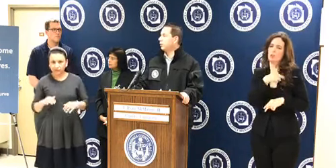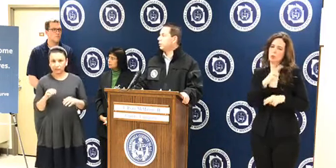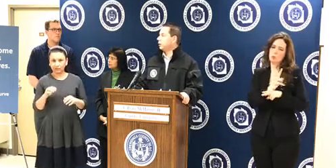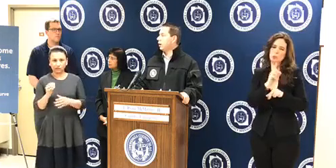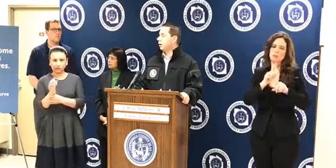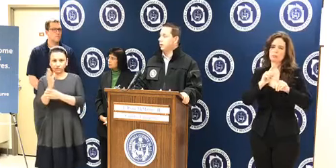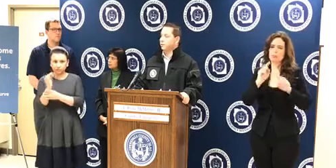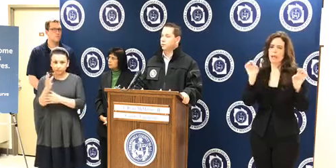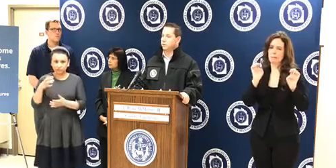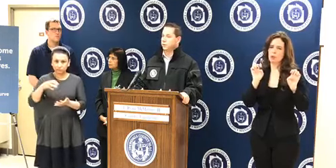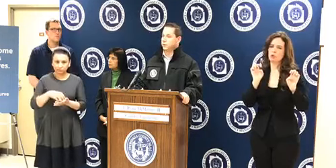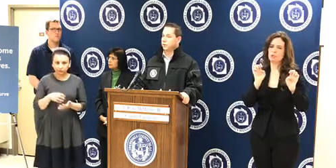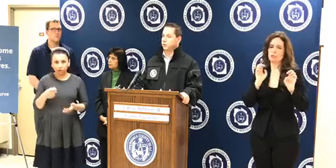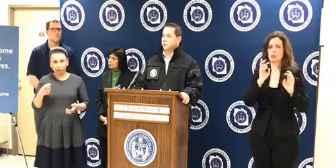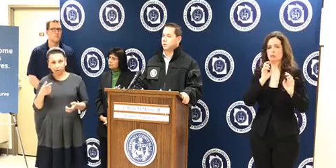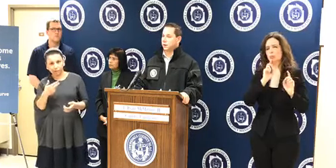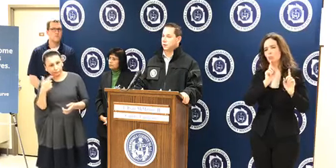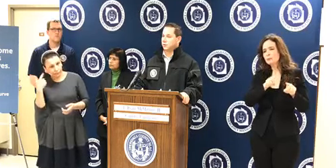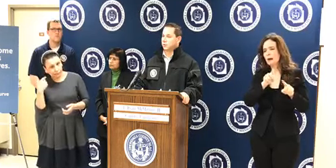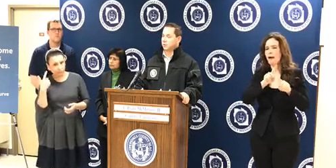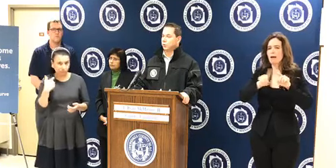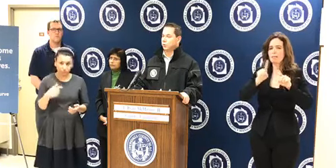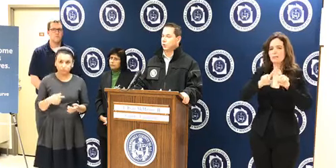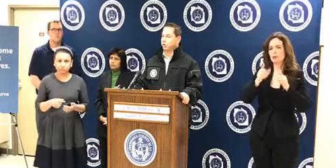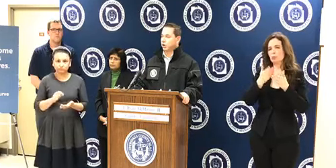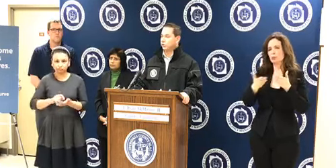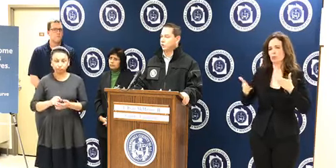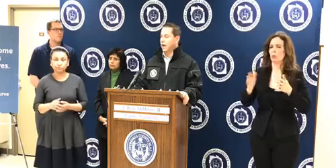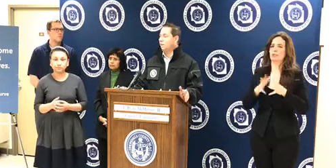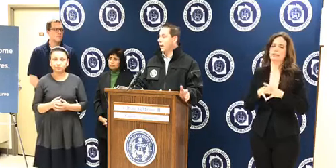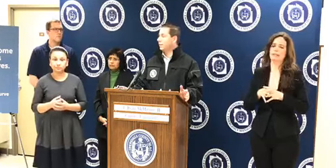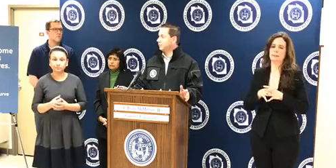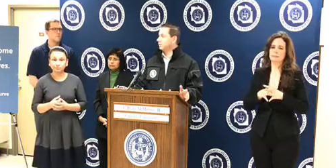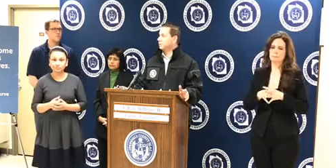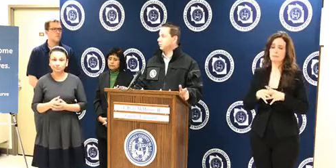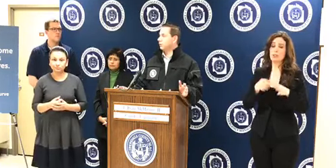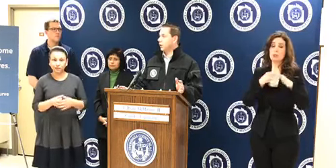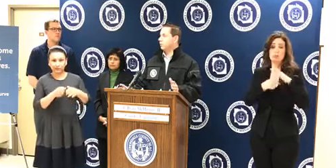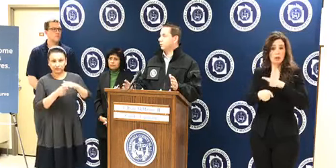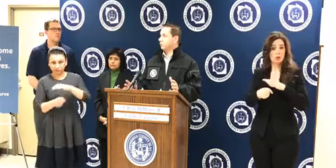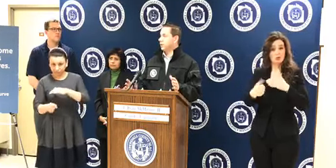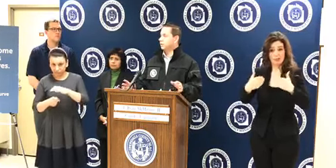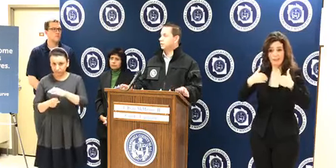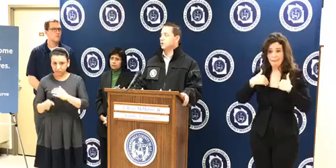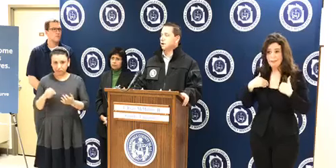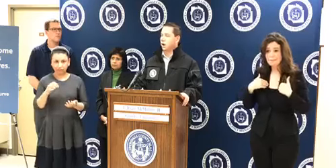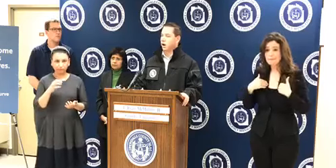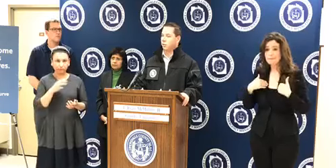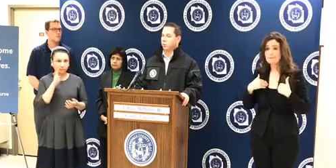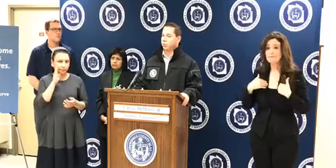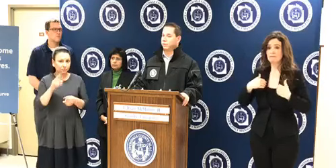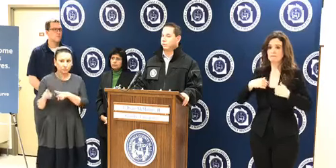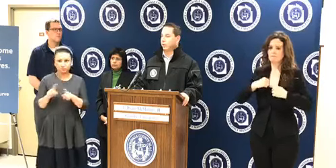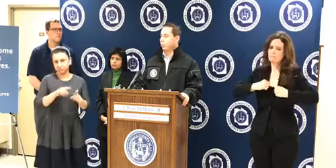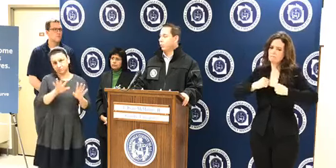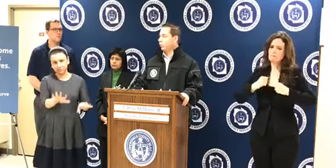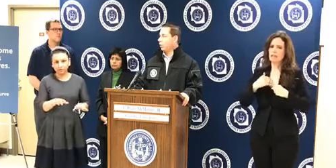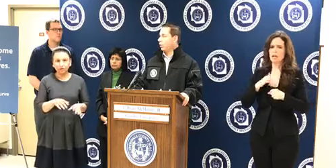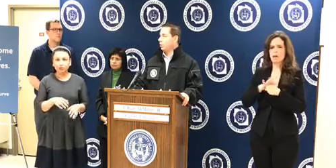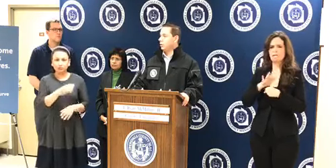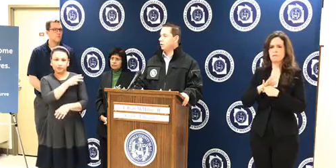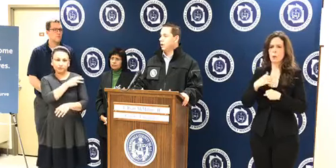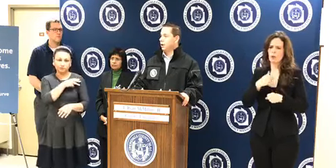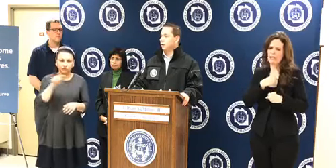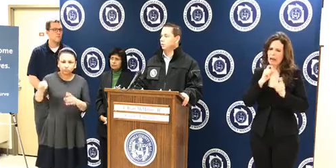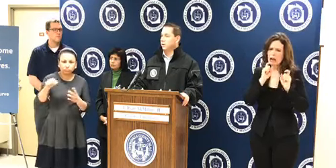now, the shelters have beds. We have enough space. We've given them